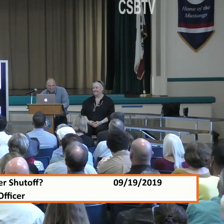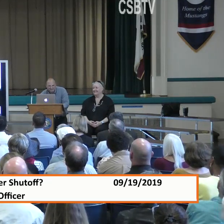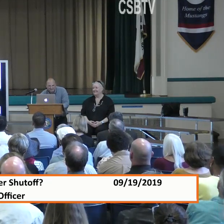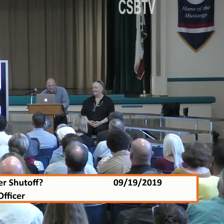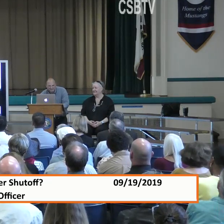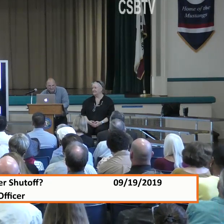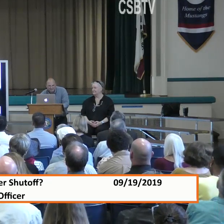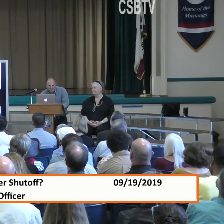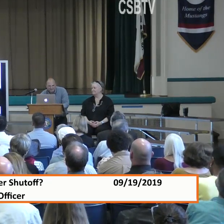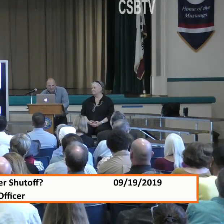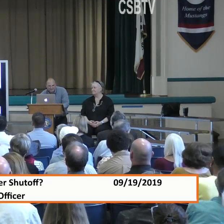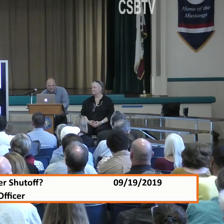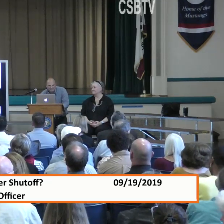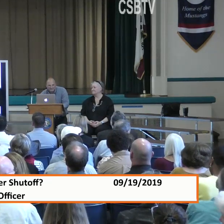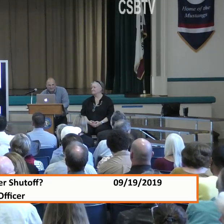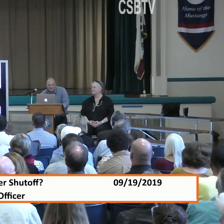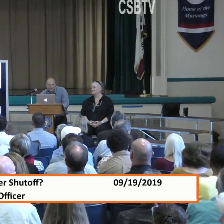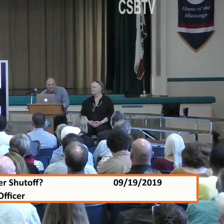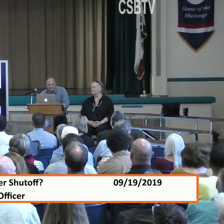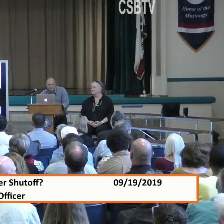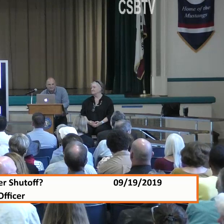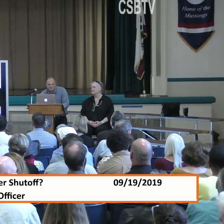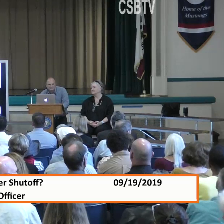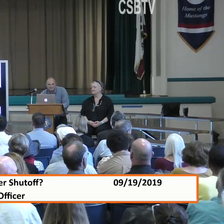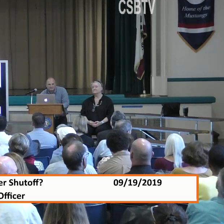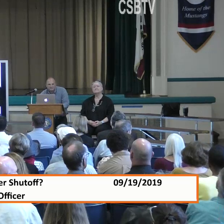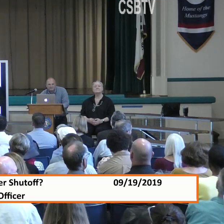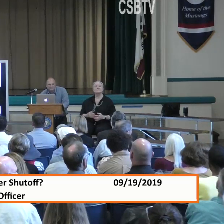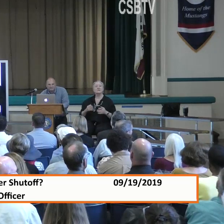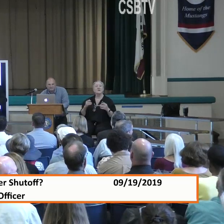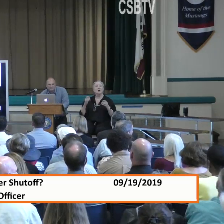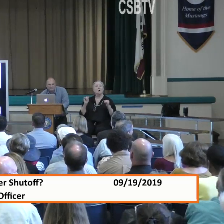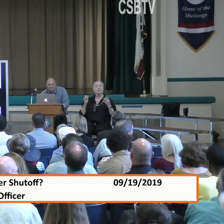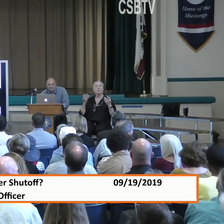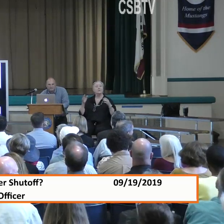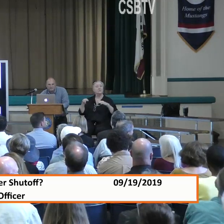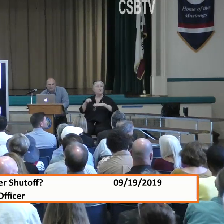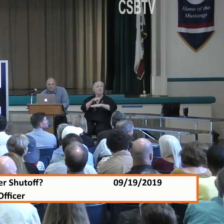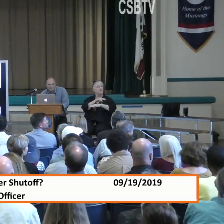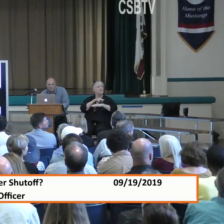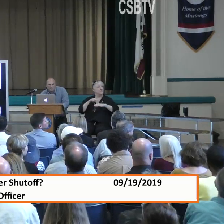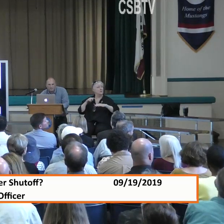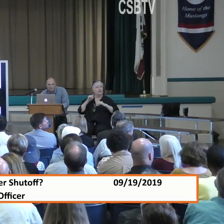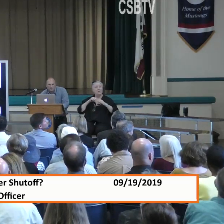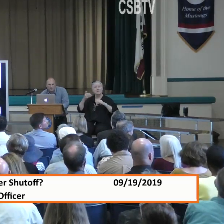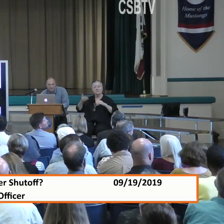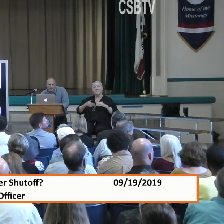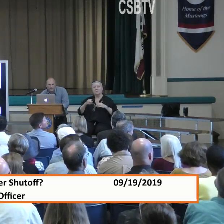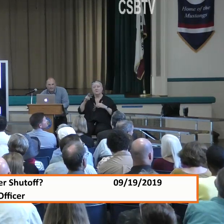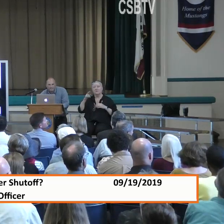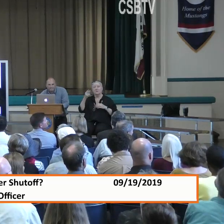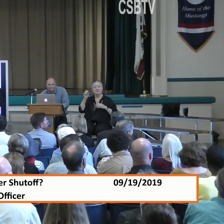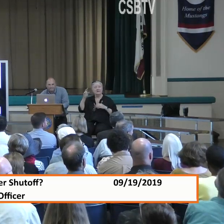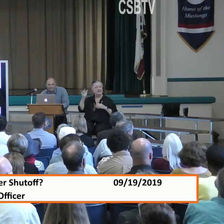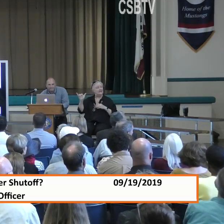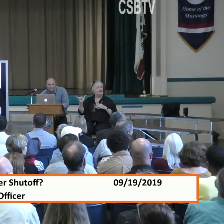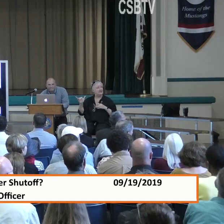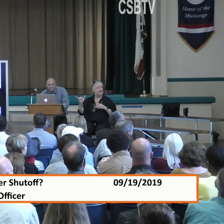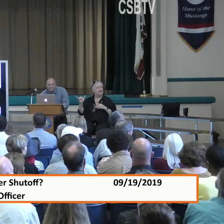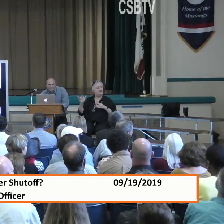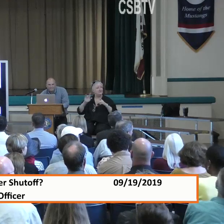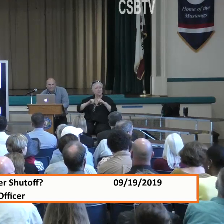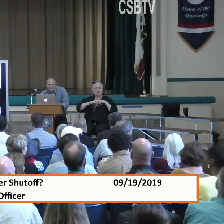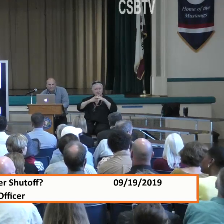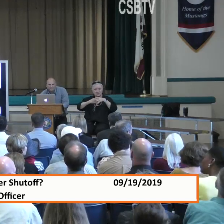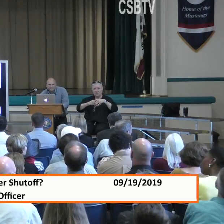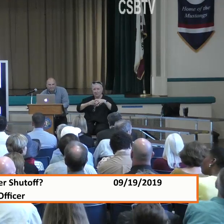Is it open? I never use Okay, this. with that overview, I'm going to invite Rondi up here to kind of kick us off